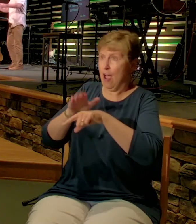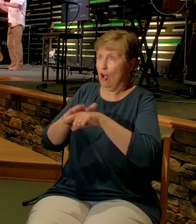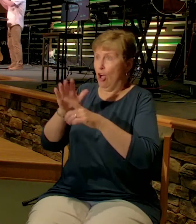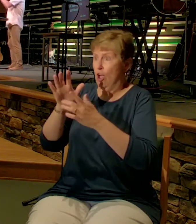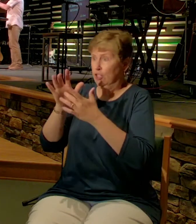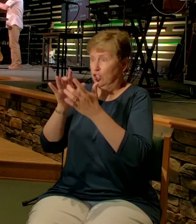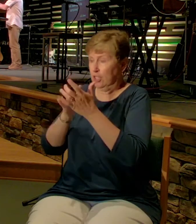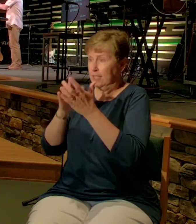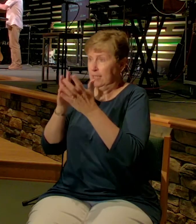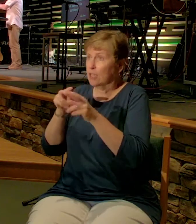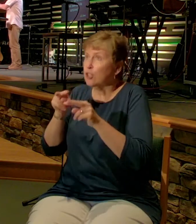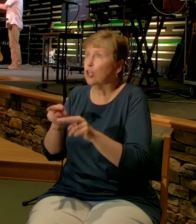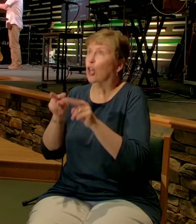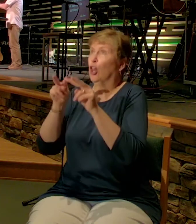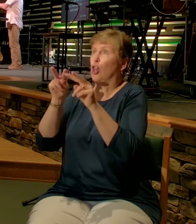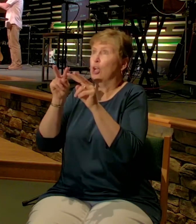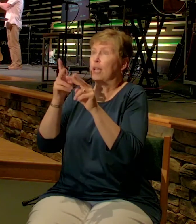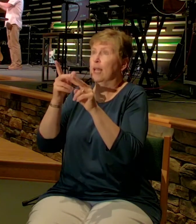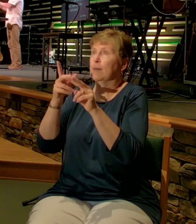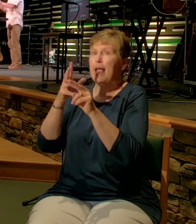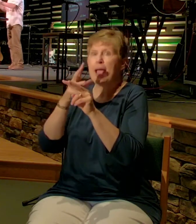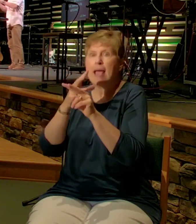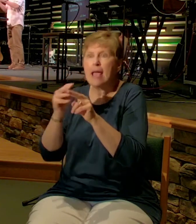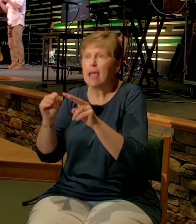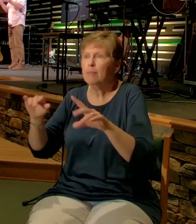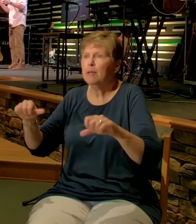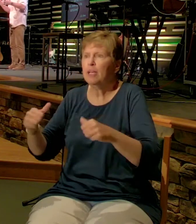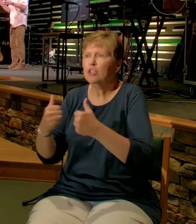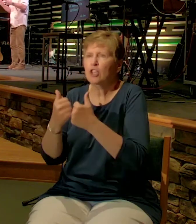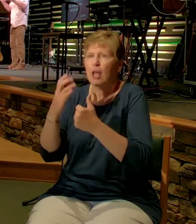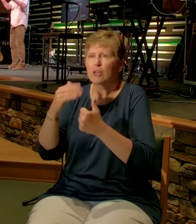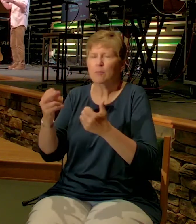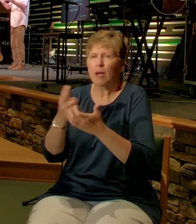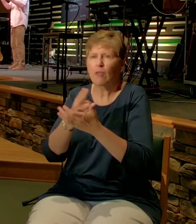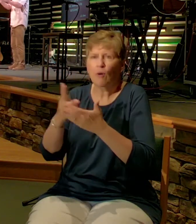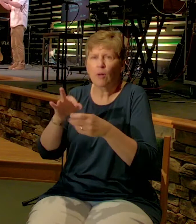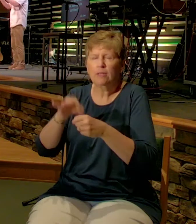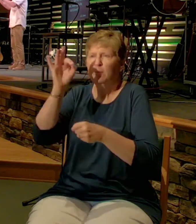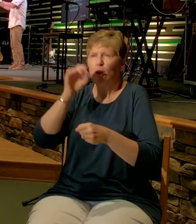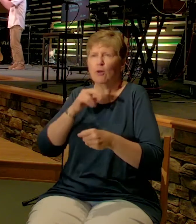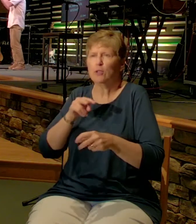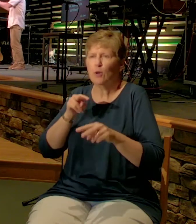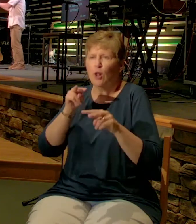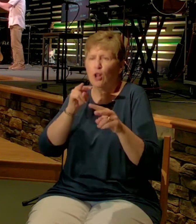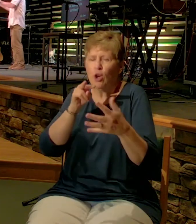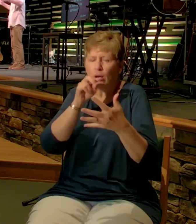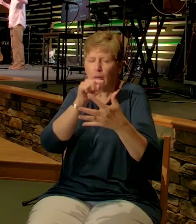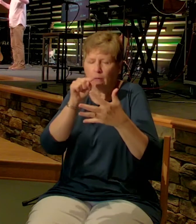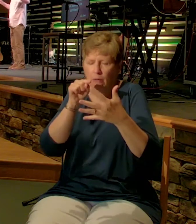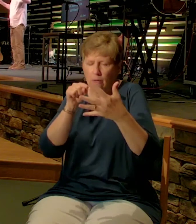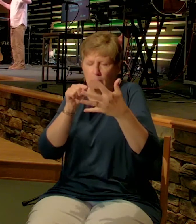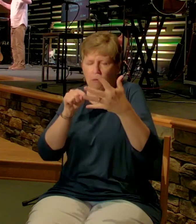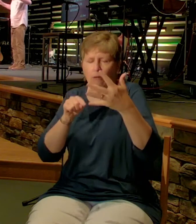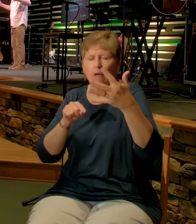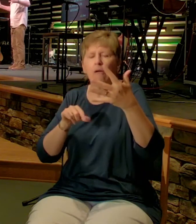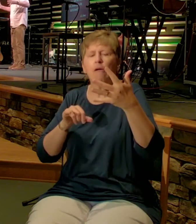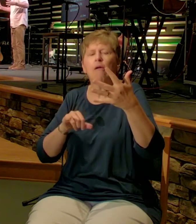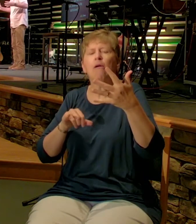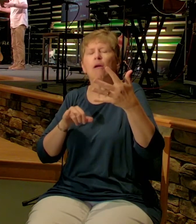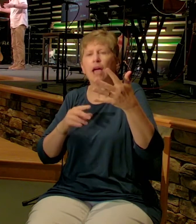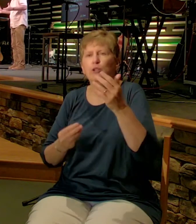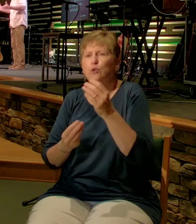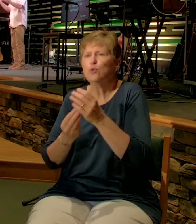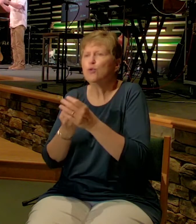him and being challenged by the Spirit to look at each of the fruits of the Spirit and to